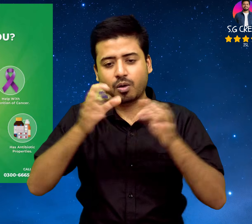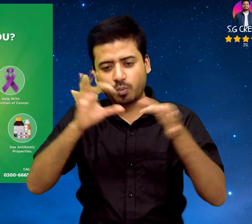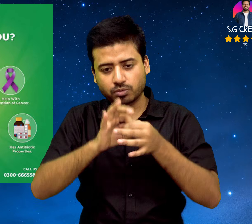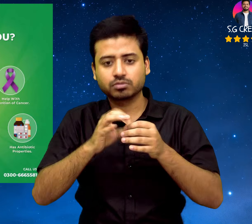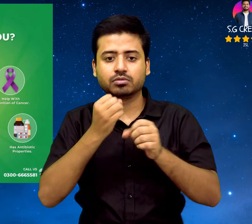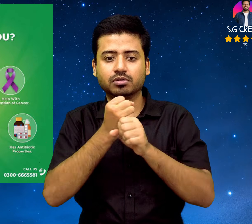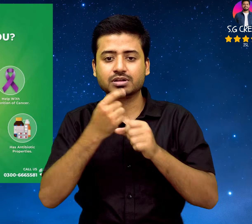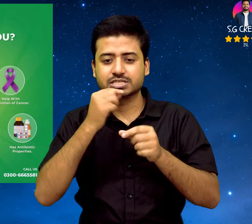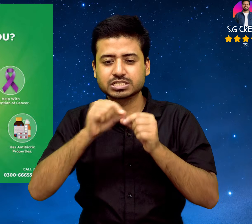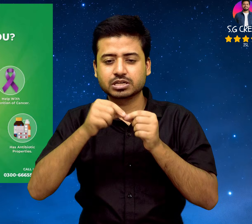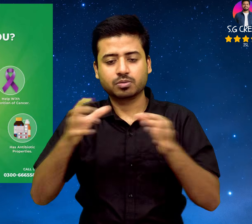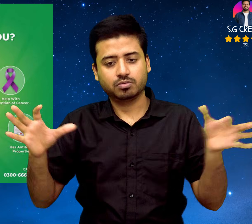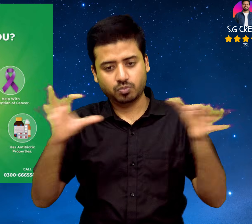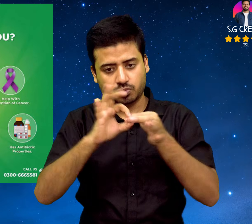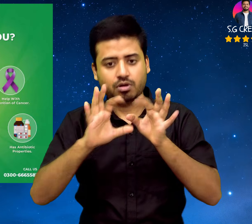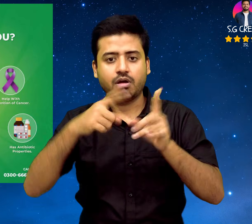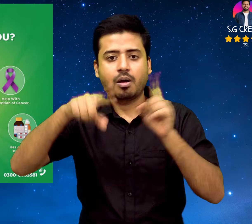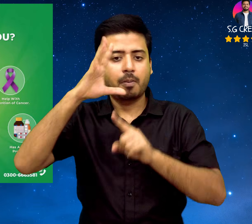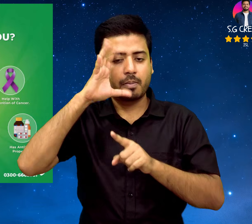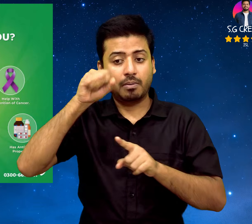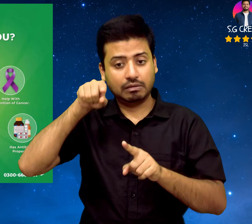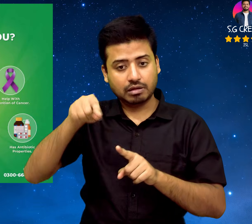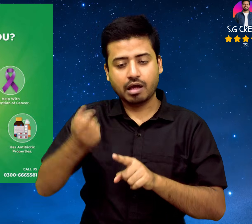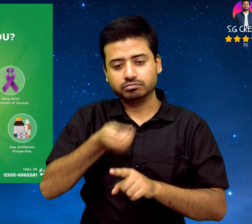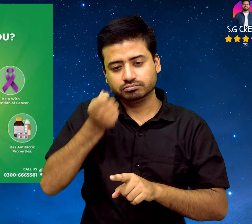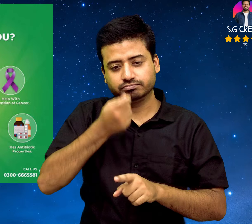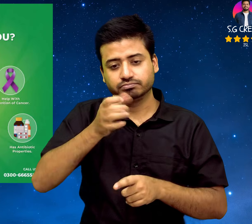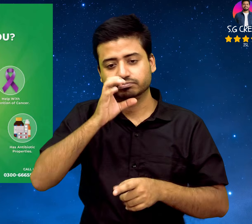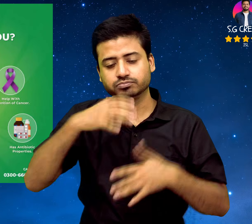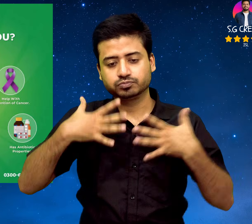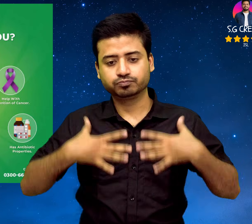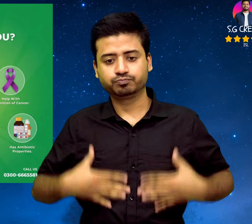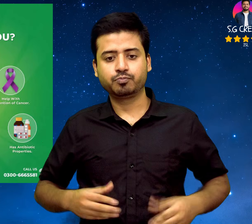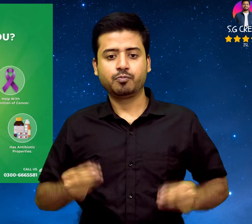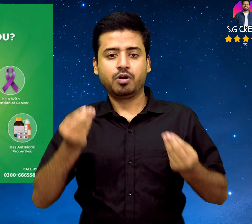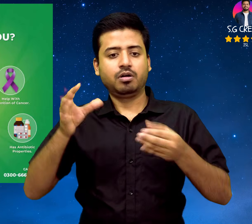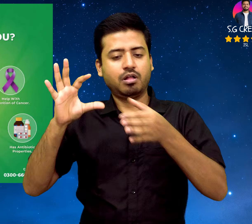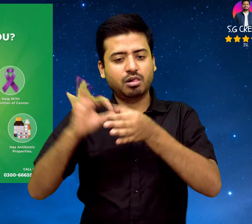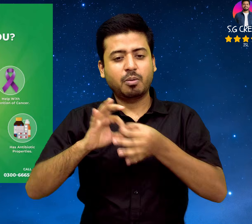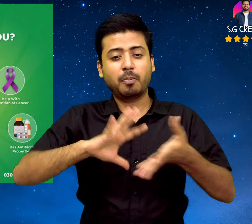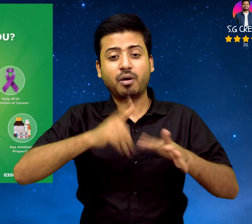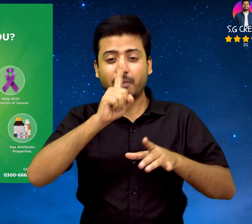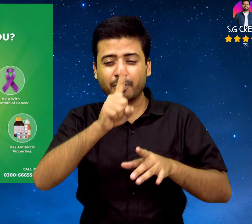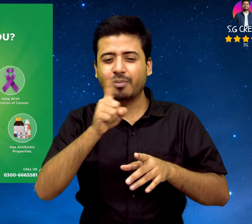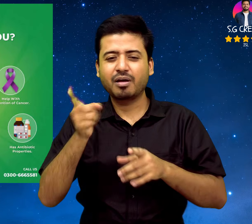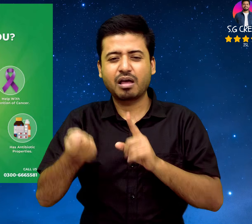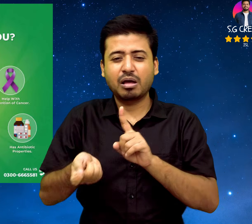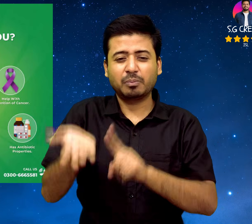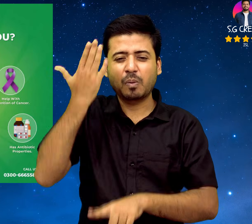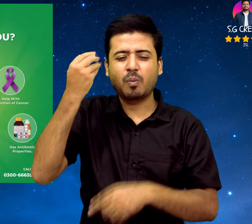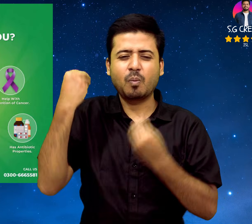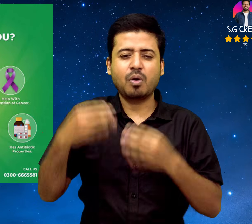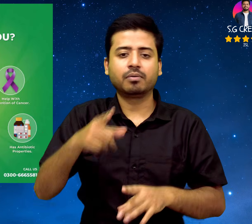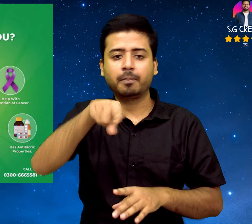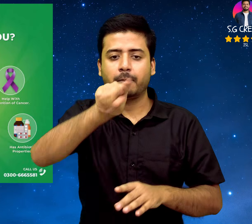tract, stomach, colorectal, and esophageal. 1. Inhibition of nitrosamine